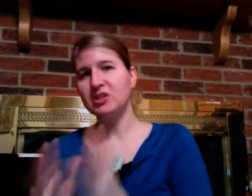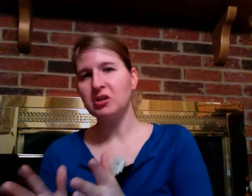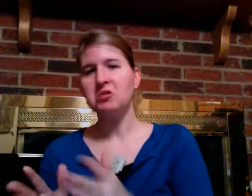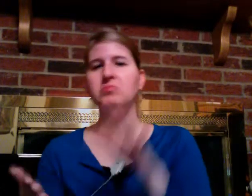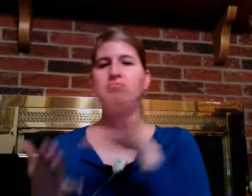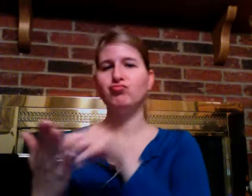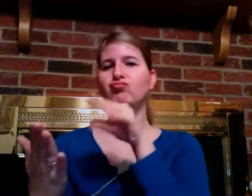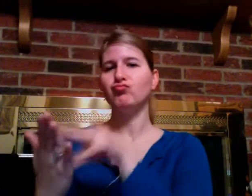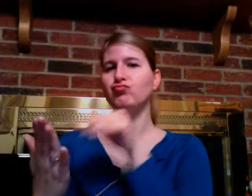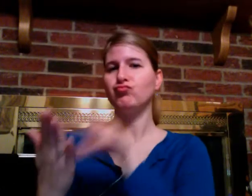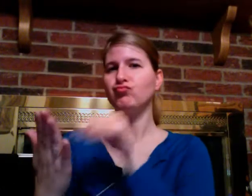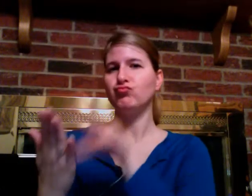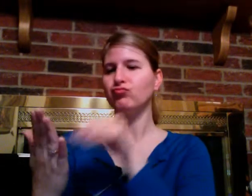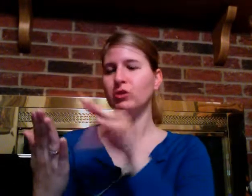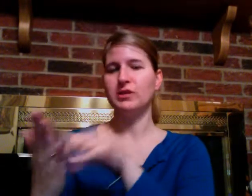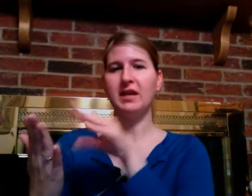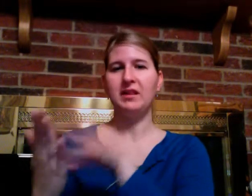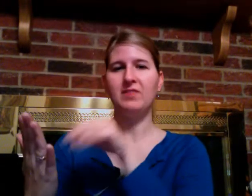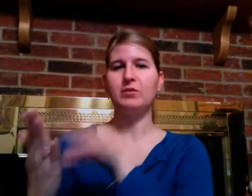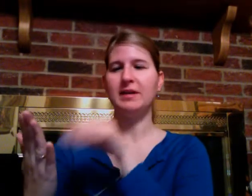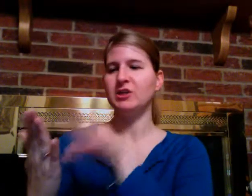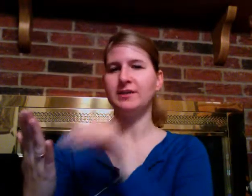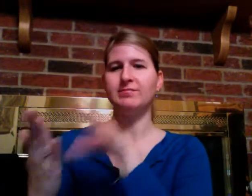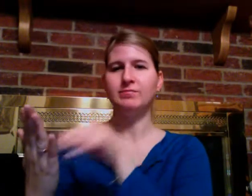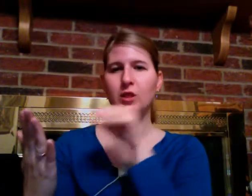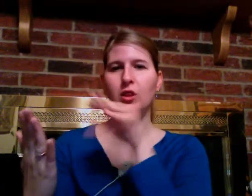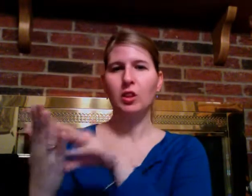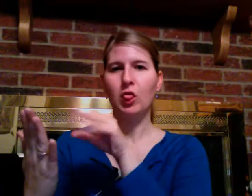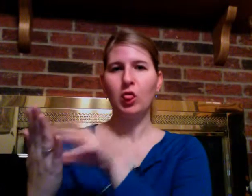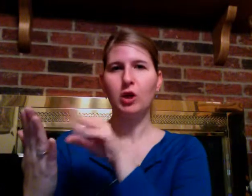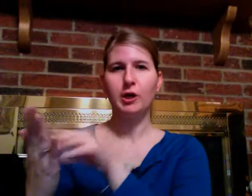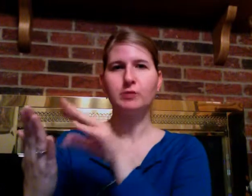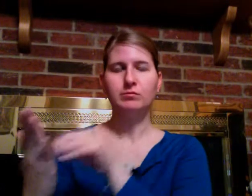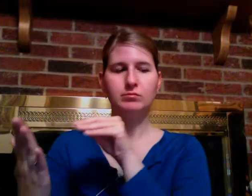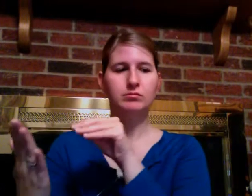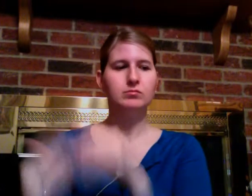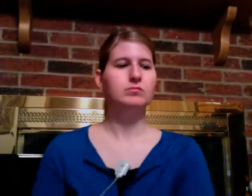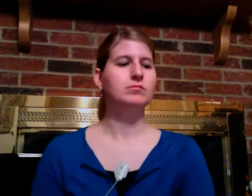Conversational, you take in the information, learn.